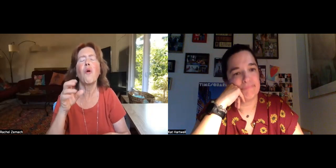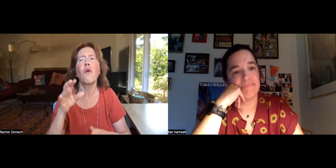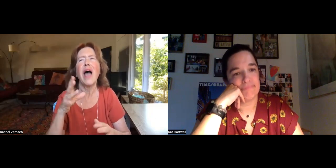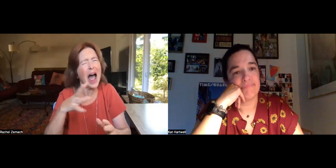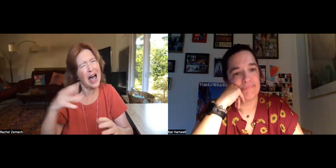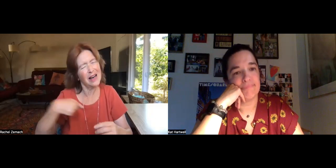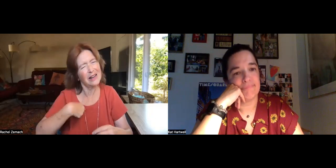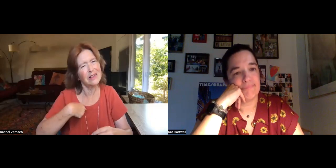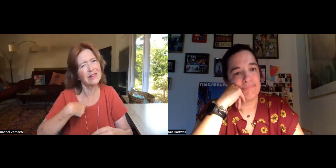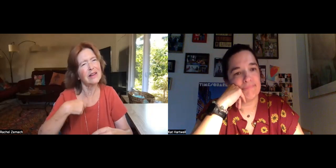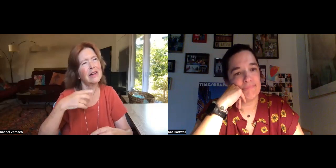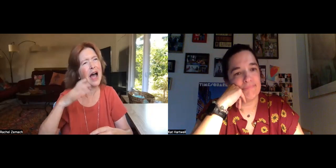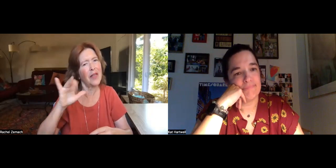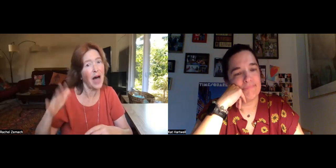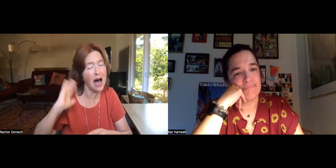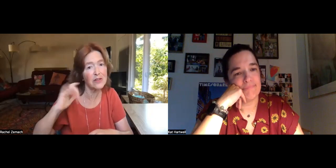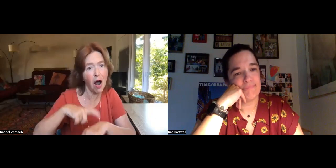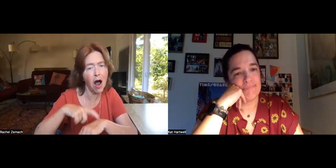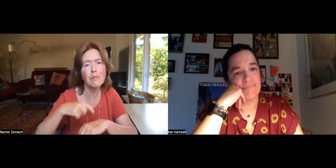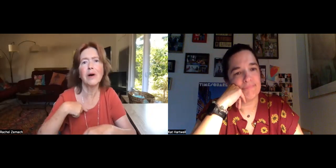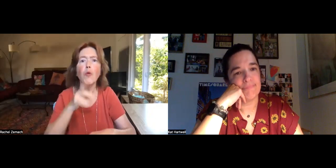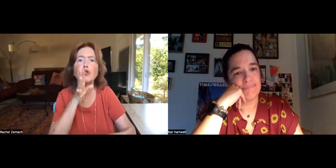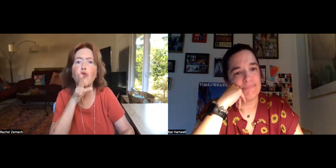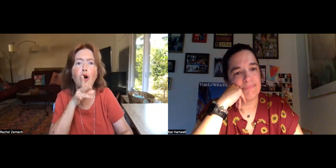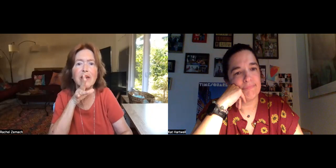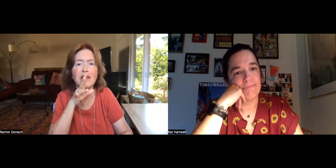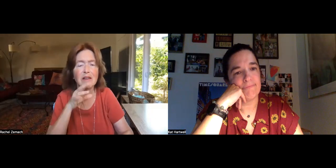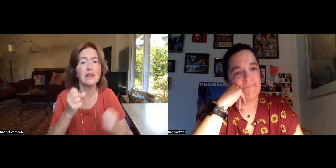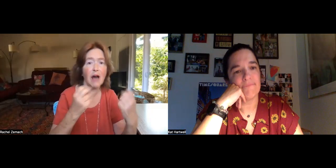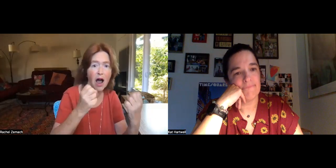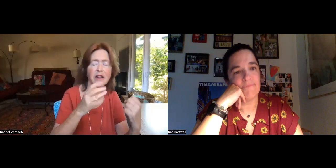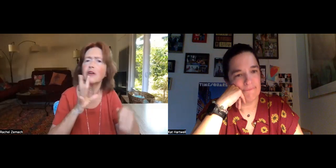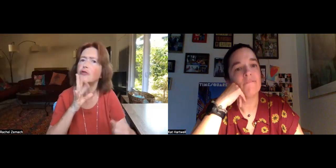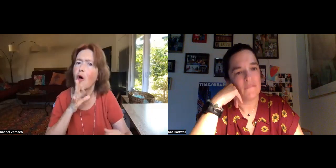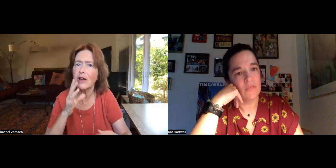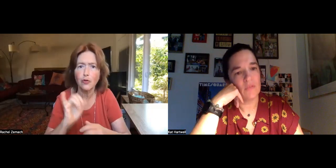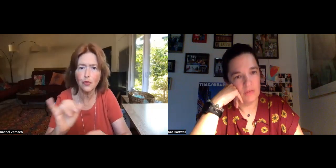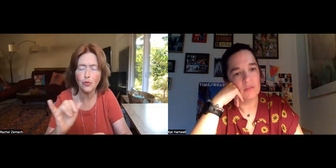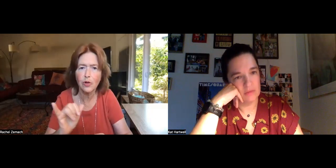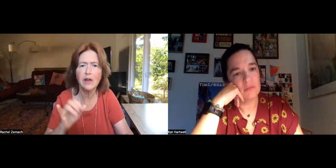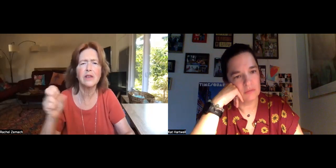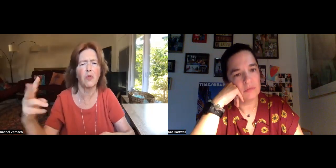So, and at that time, I'm talking, someone I'm talking to, so